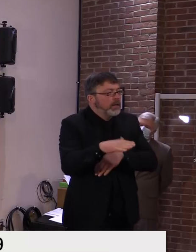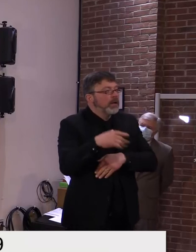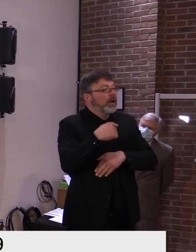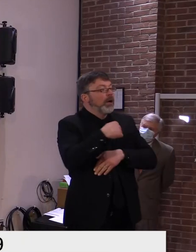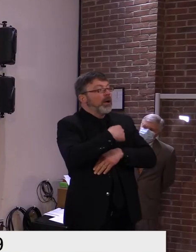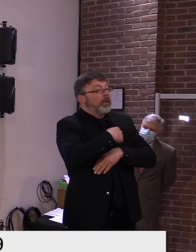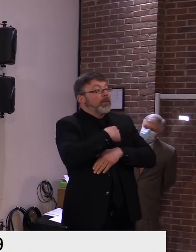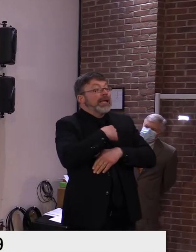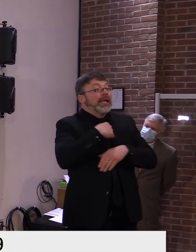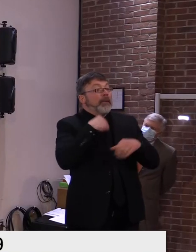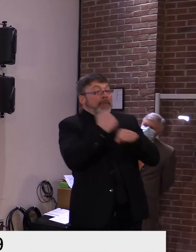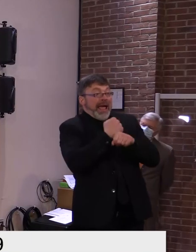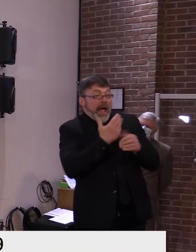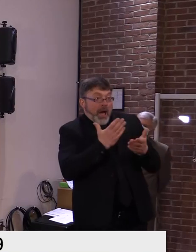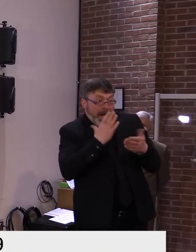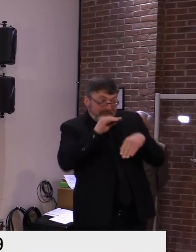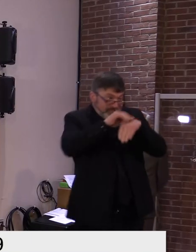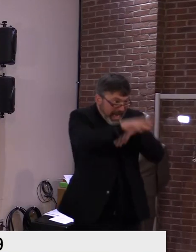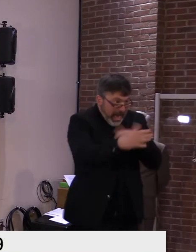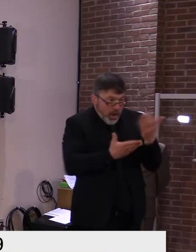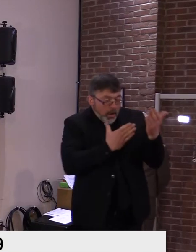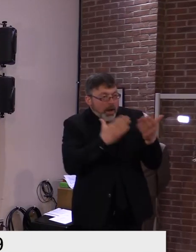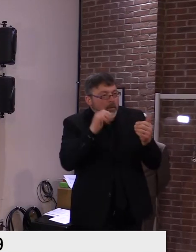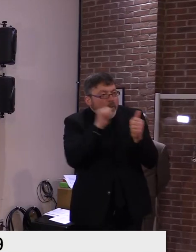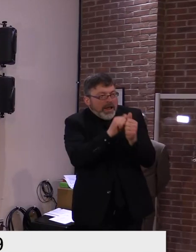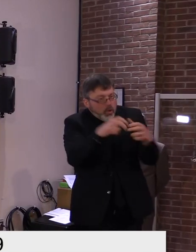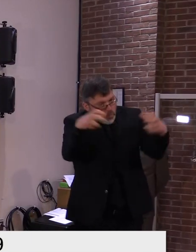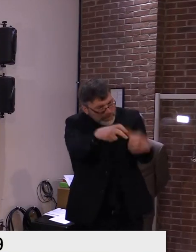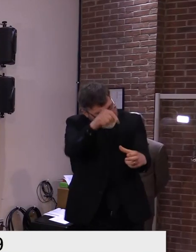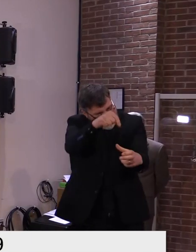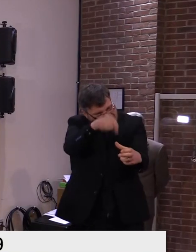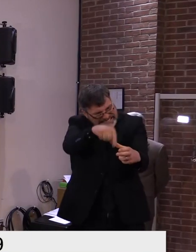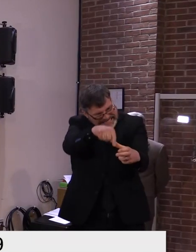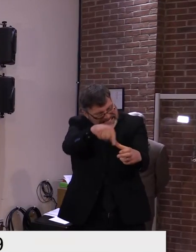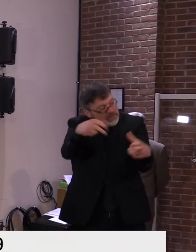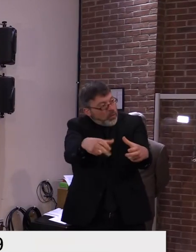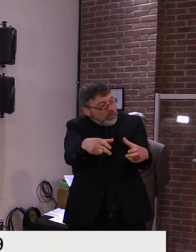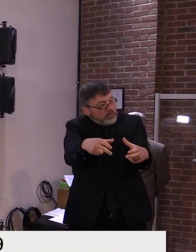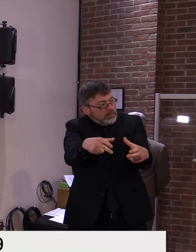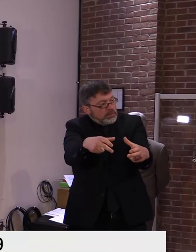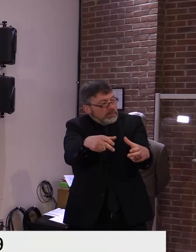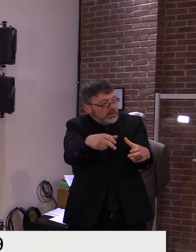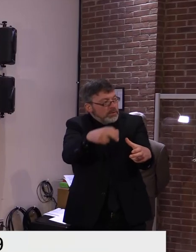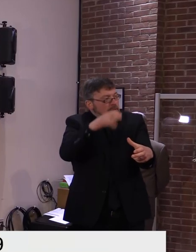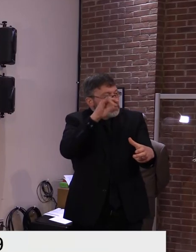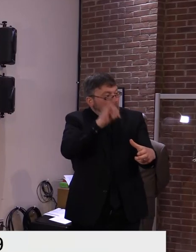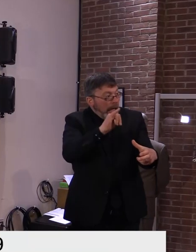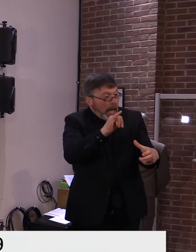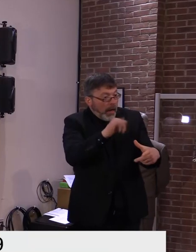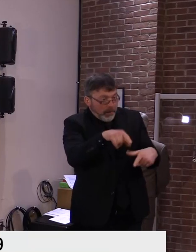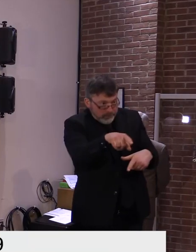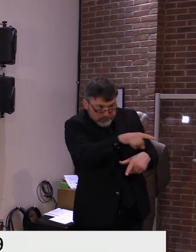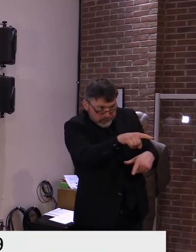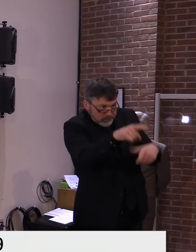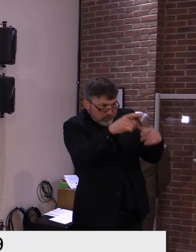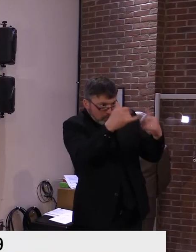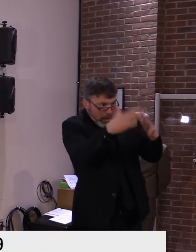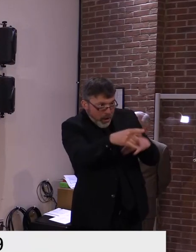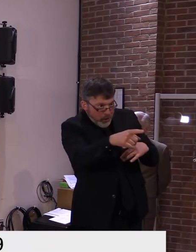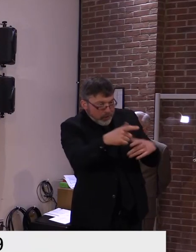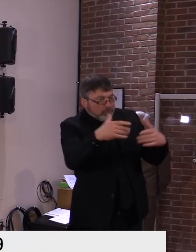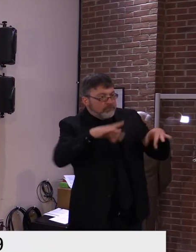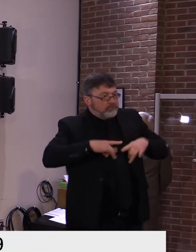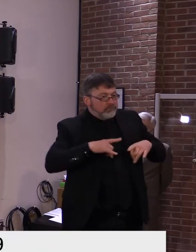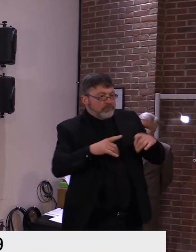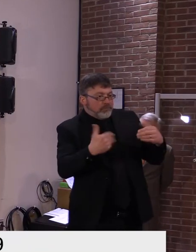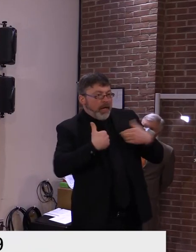a positive case. Okay, and I know you touched upon this already,